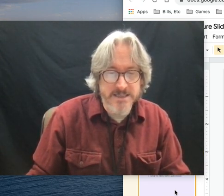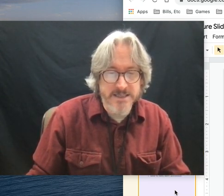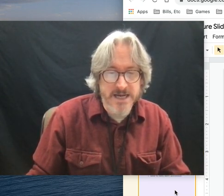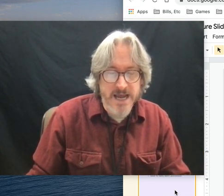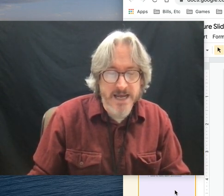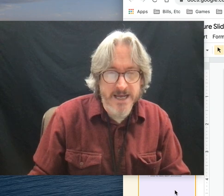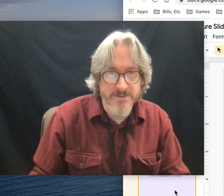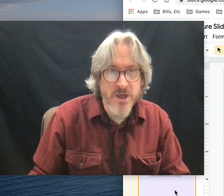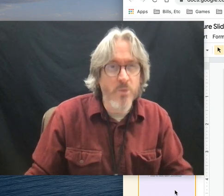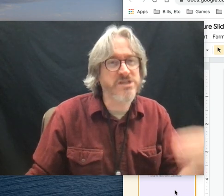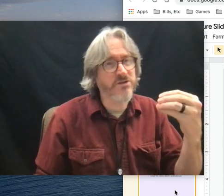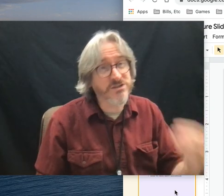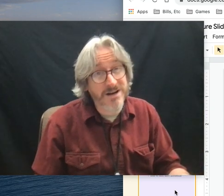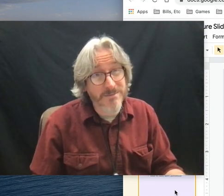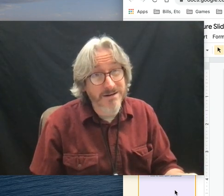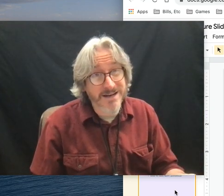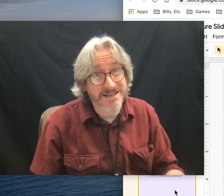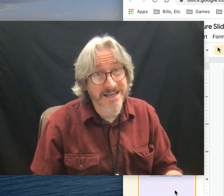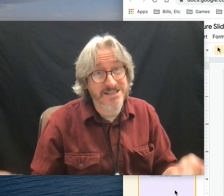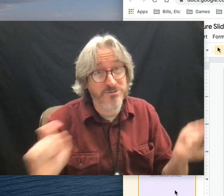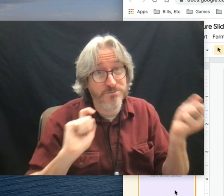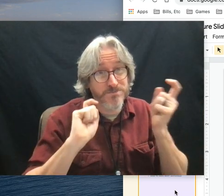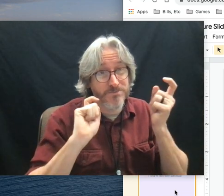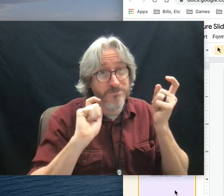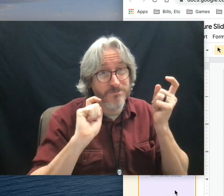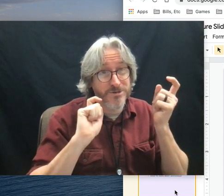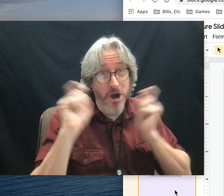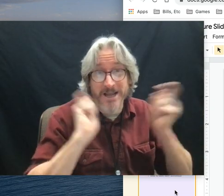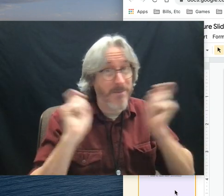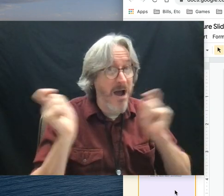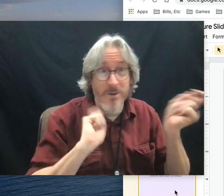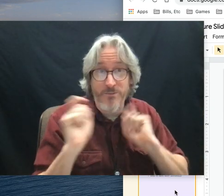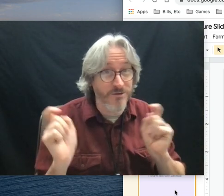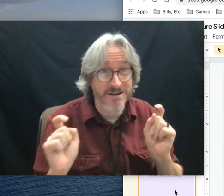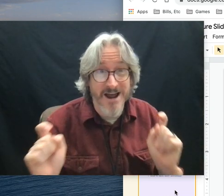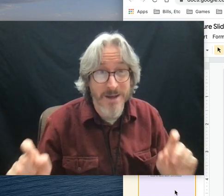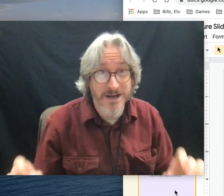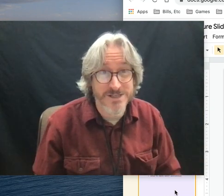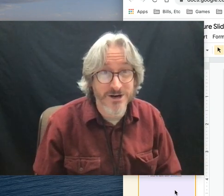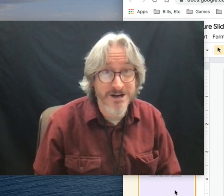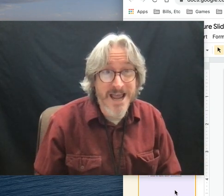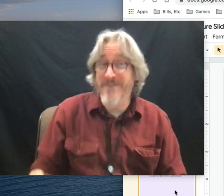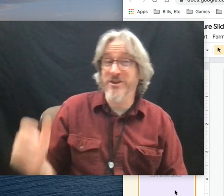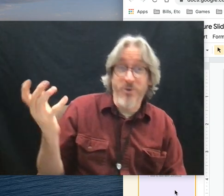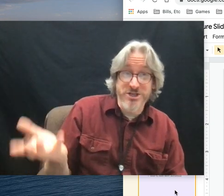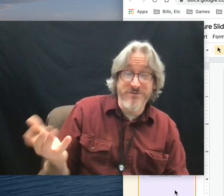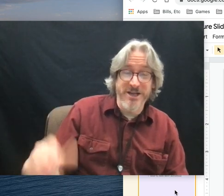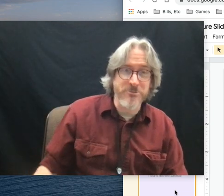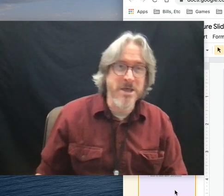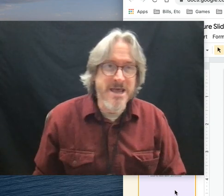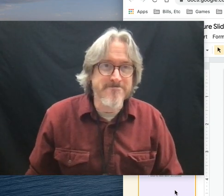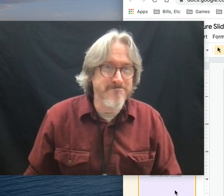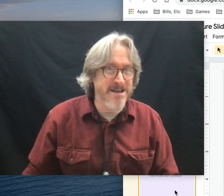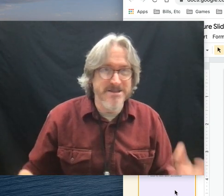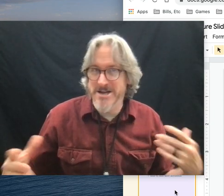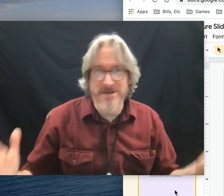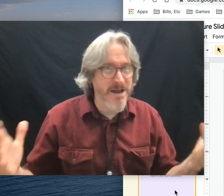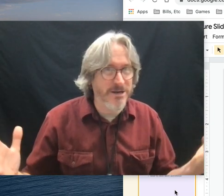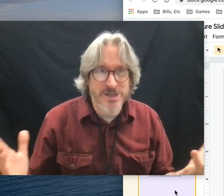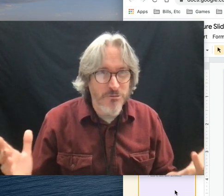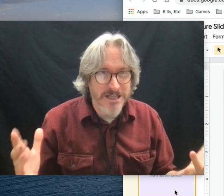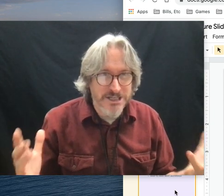And what's frustrating about it is it's talking about how important the non-manuals are, and then you watch the video, and